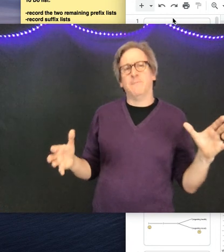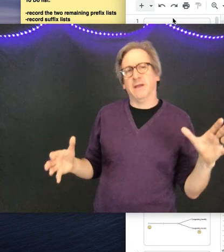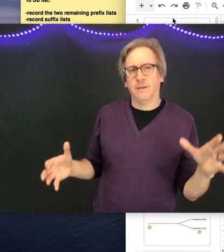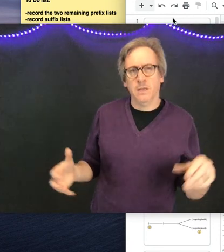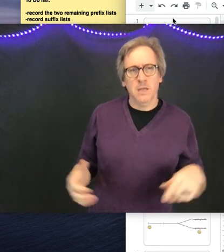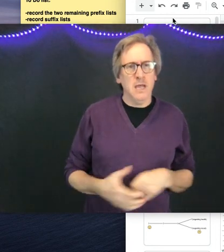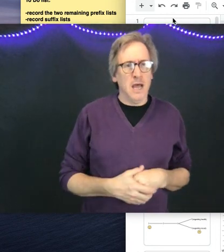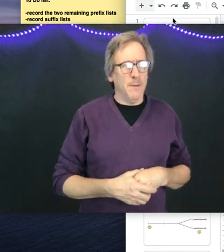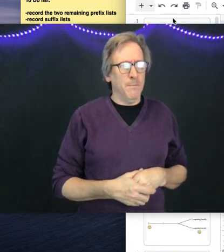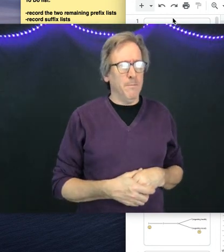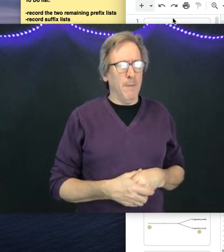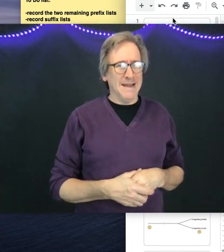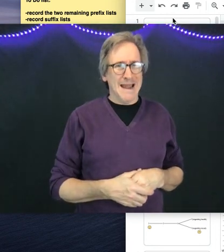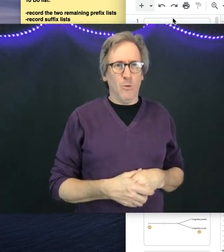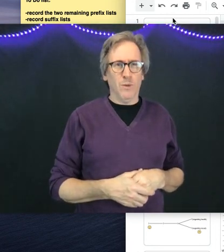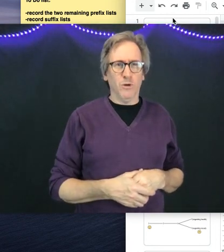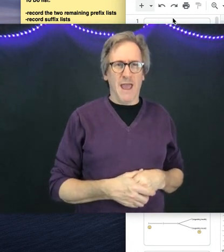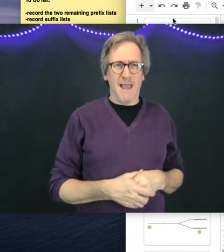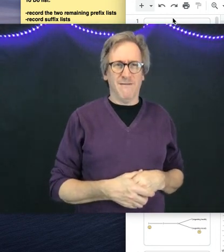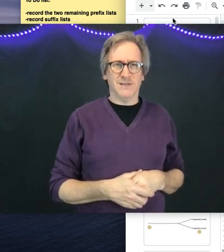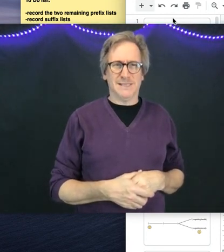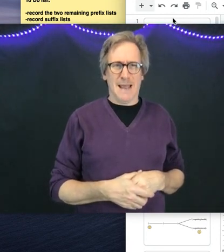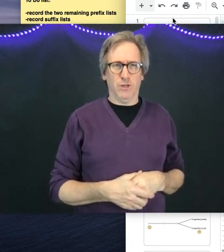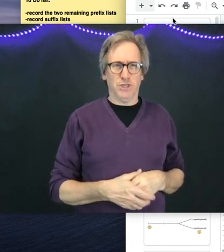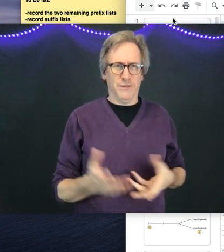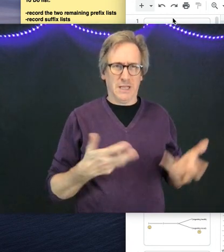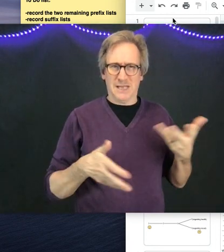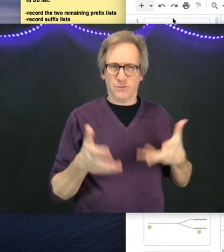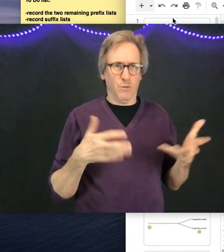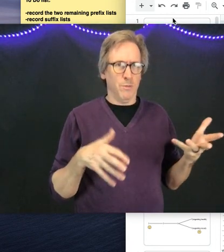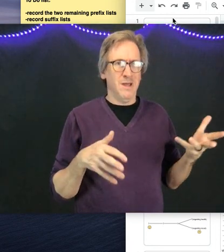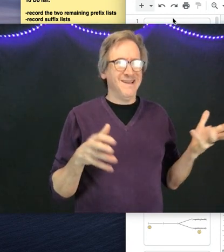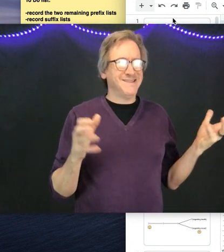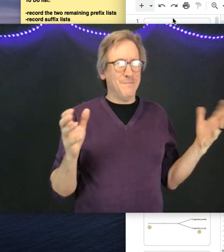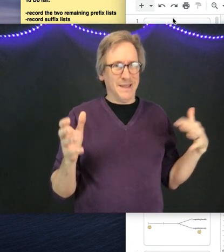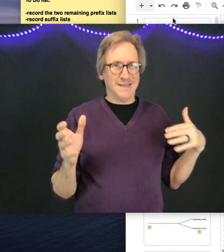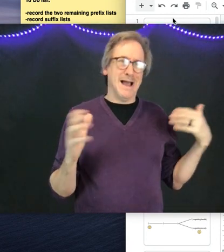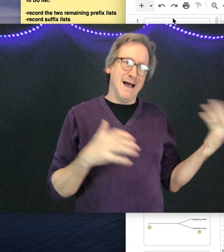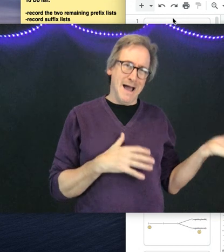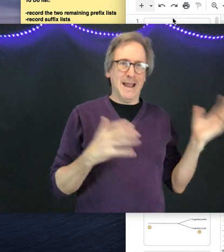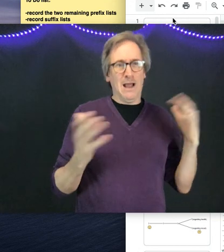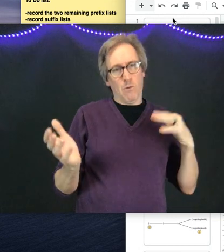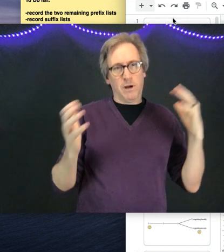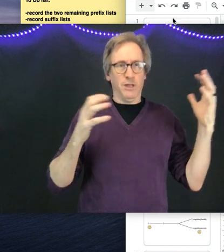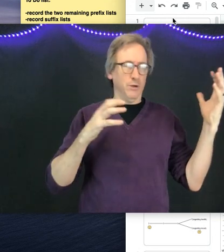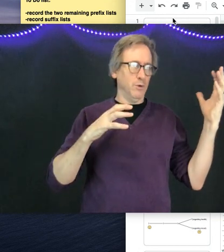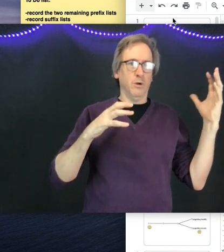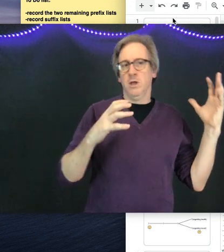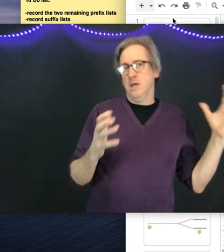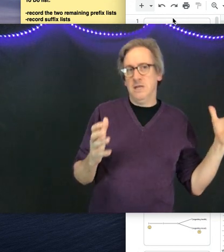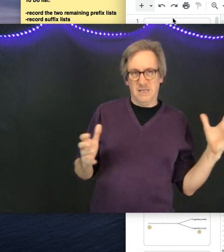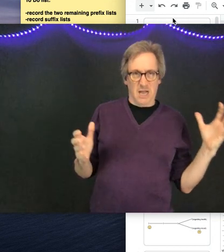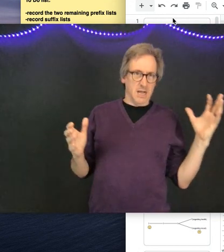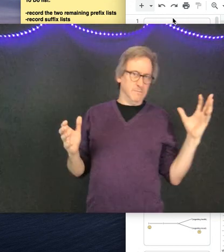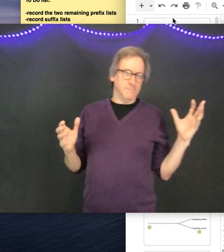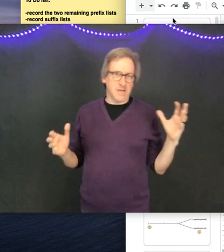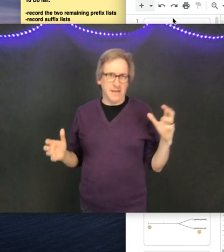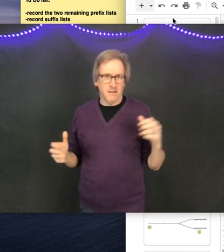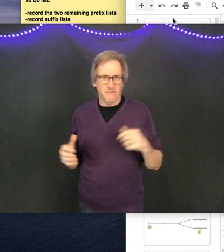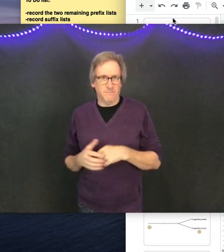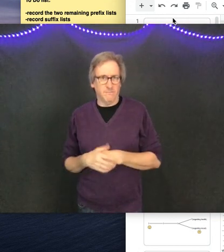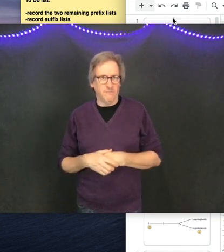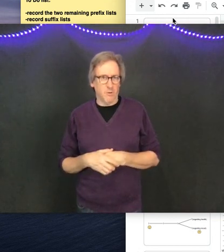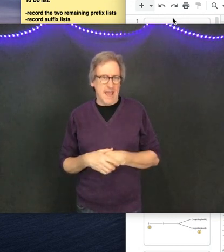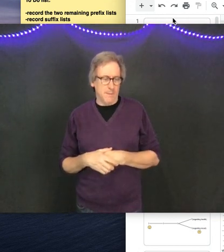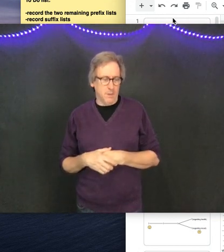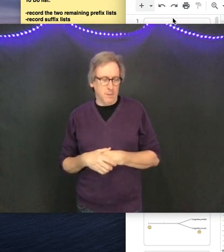the topic, by now we would have established in the classroom some basic hi, how are you kind